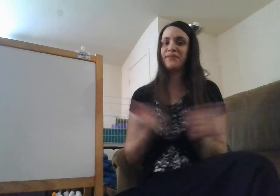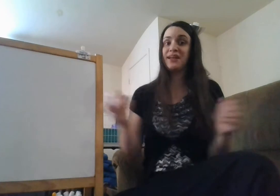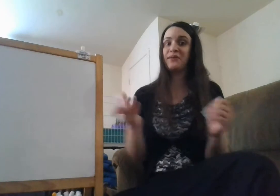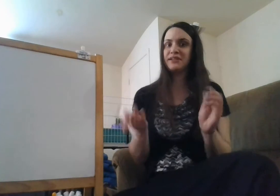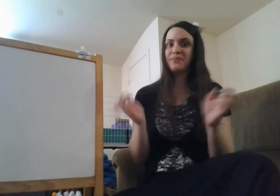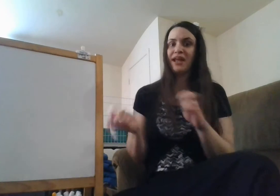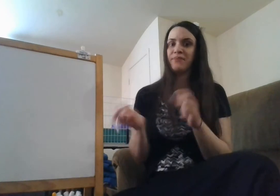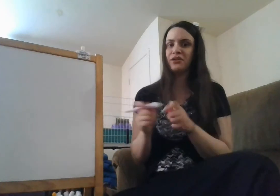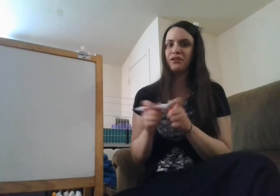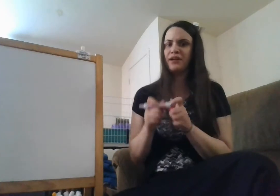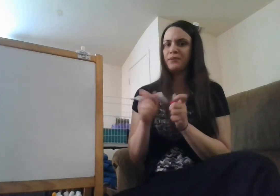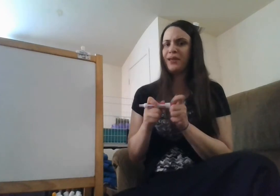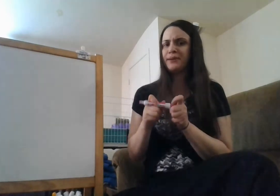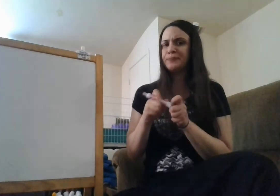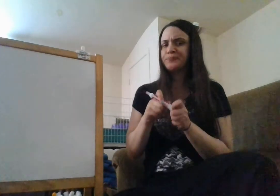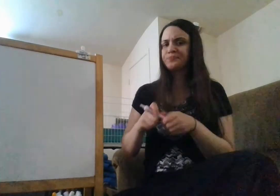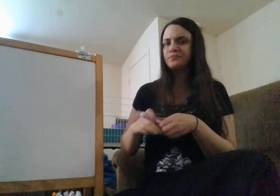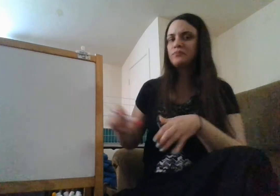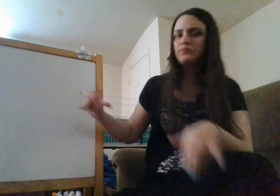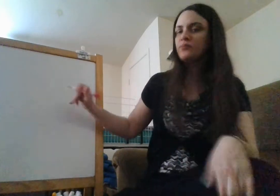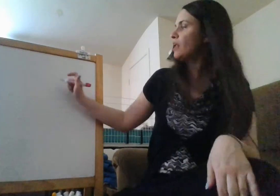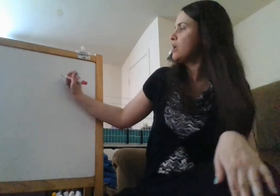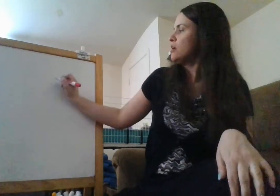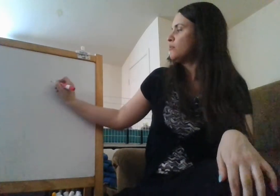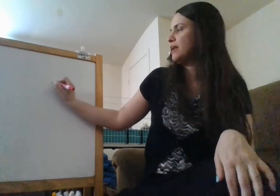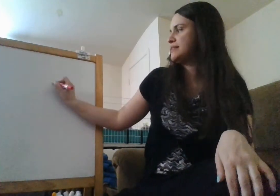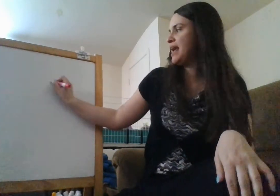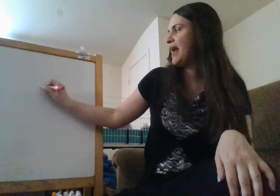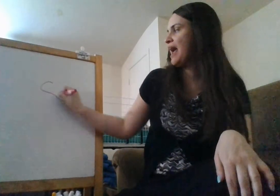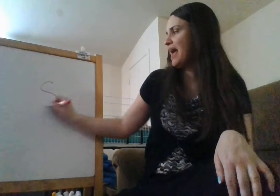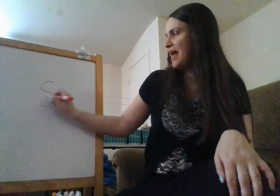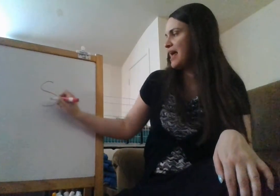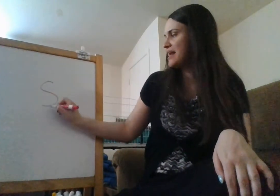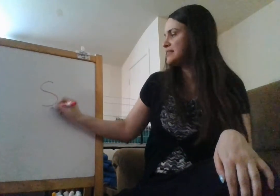sight words that began with our letter of the week. Was